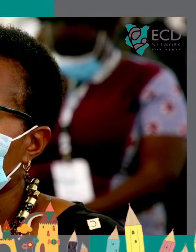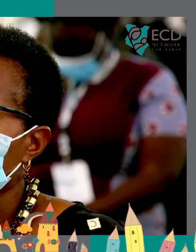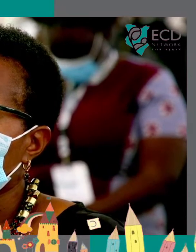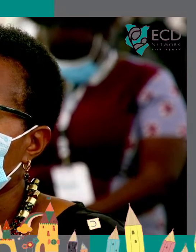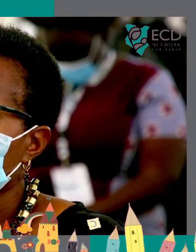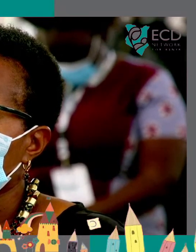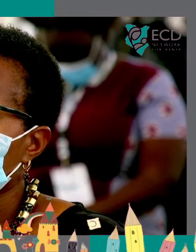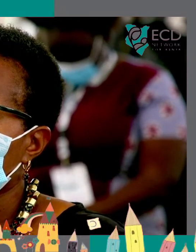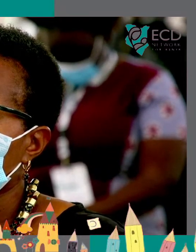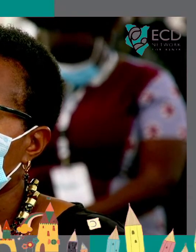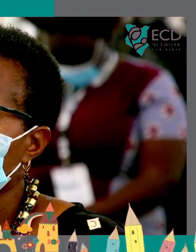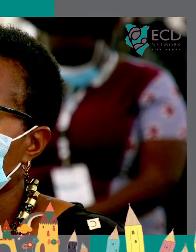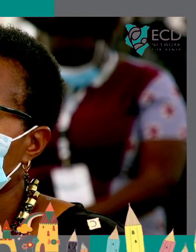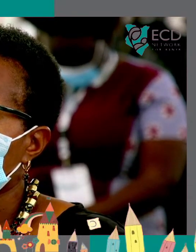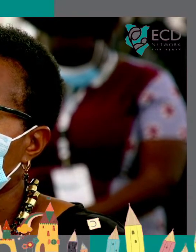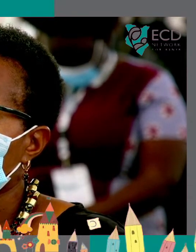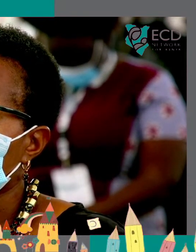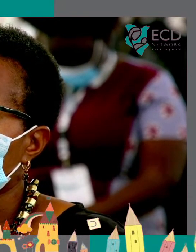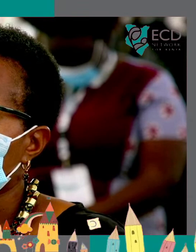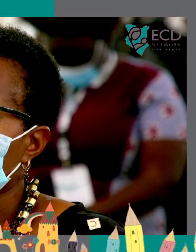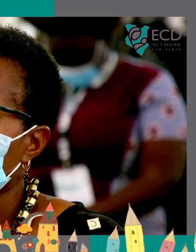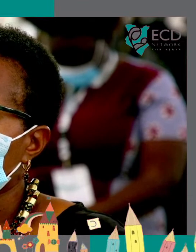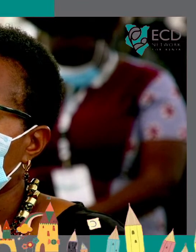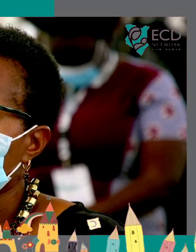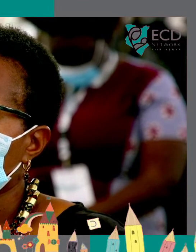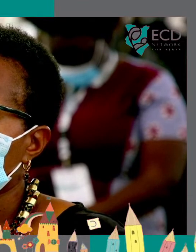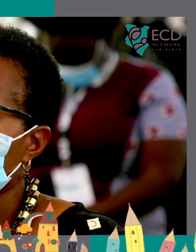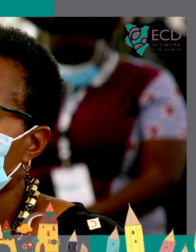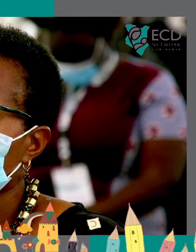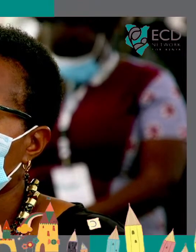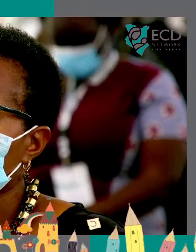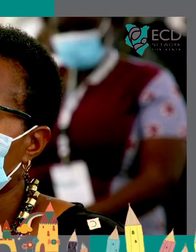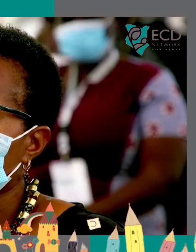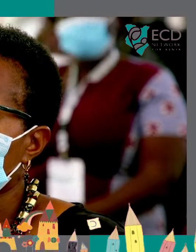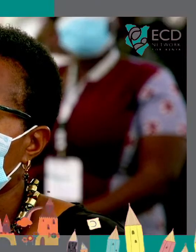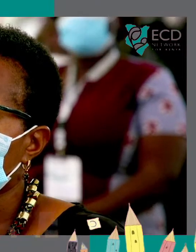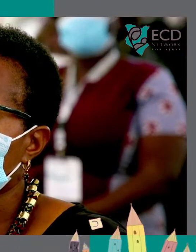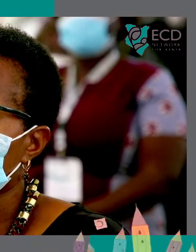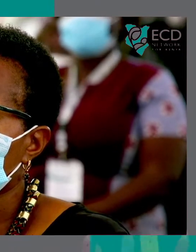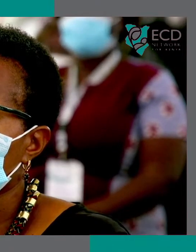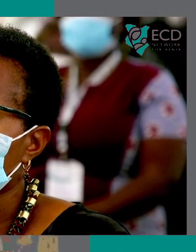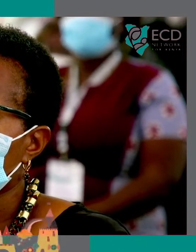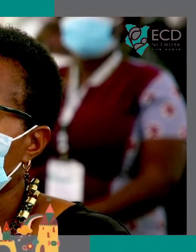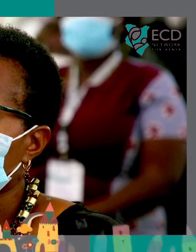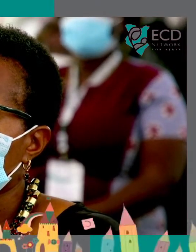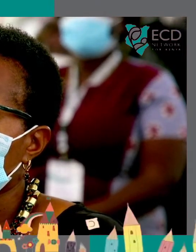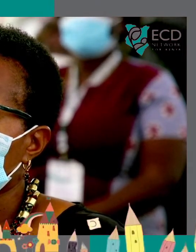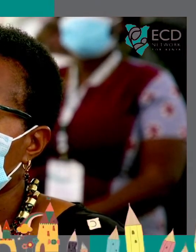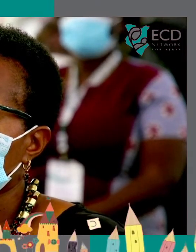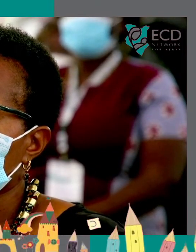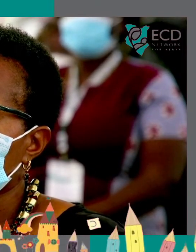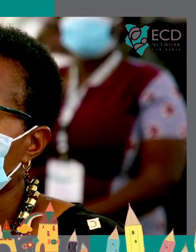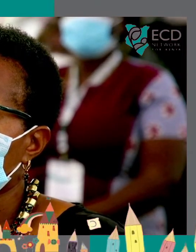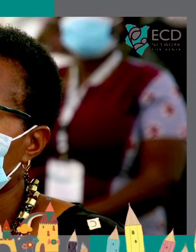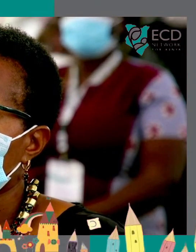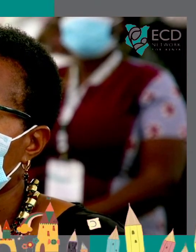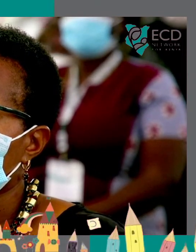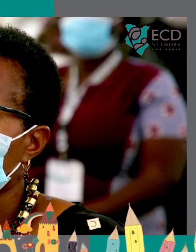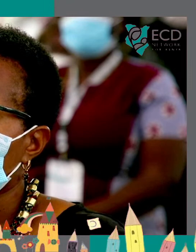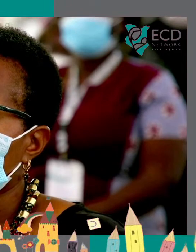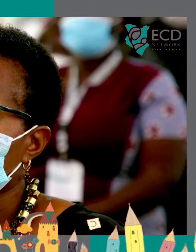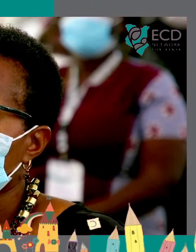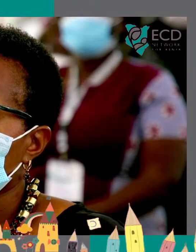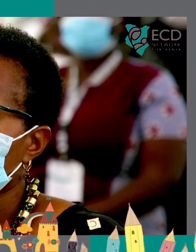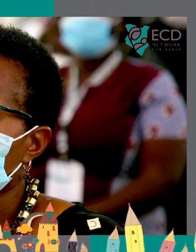in. But with COVID, the CHVs needed to interact with households from outside in an open environment. So first of all, they